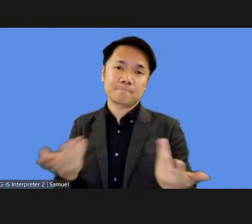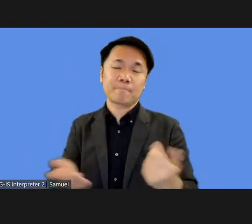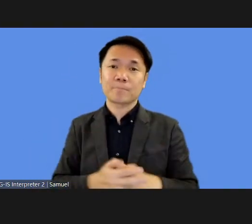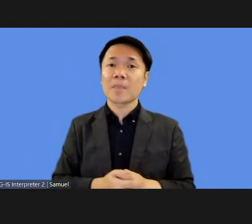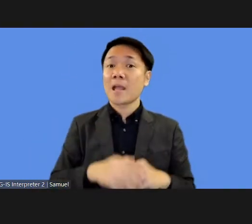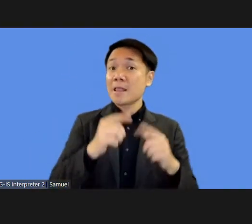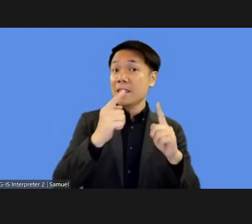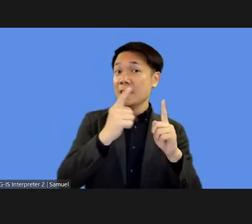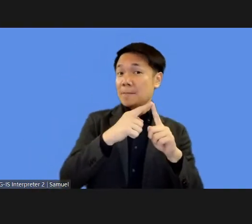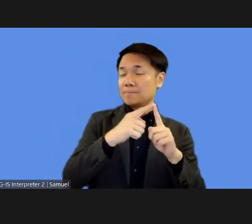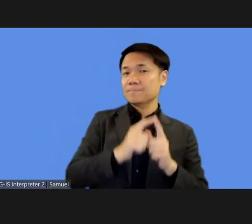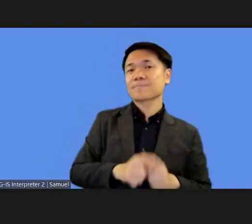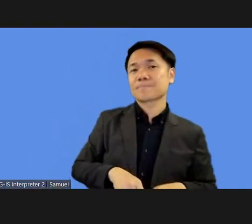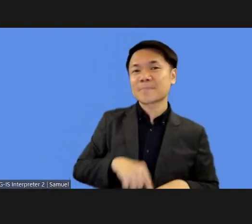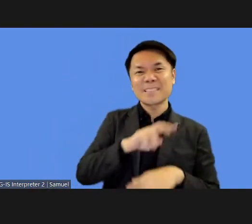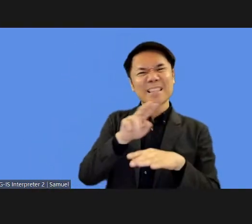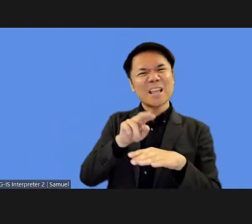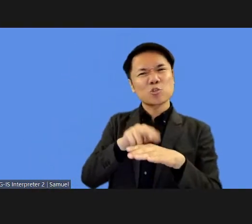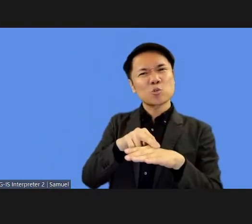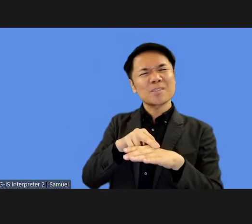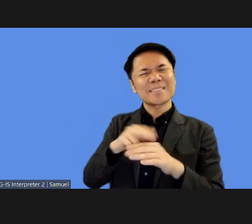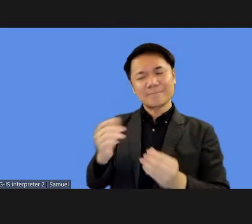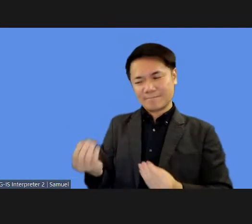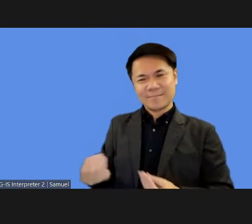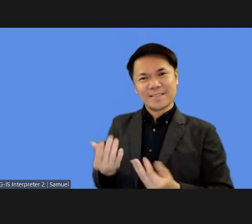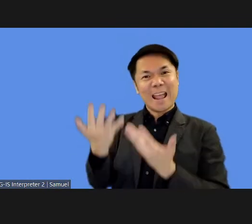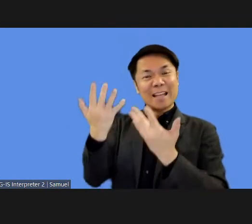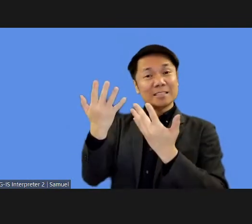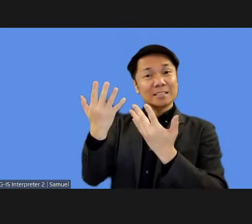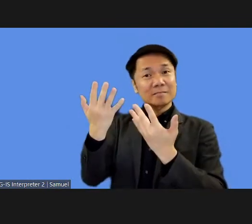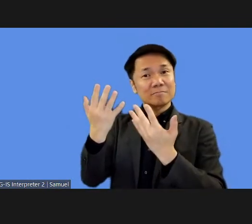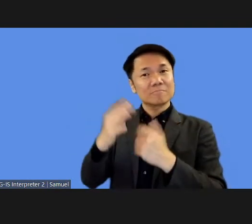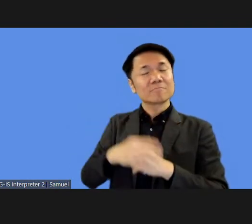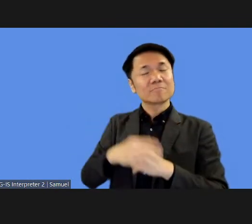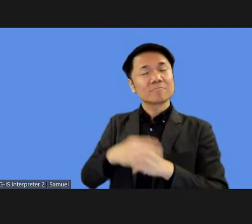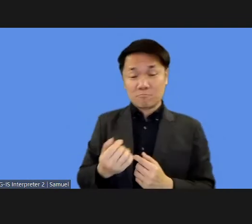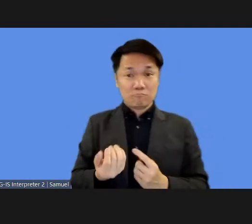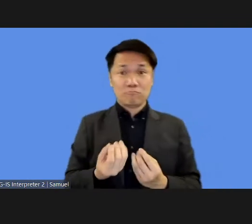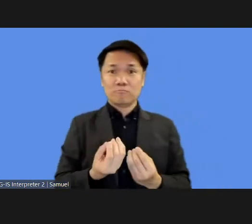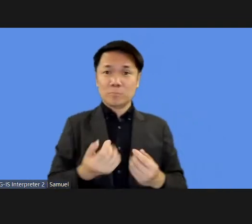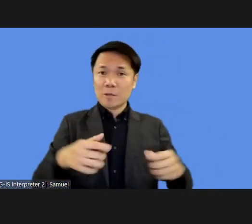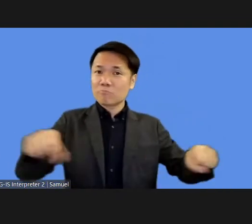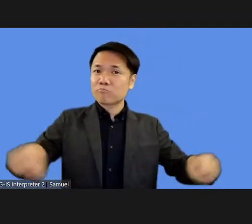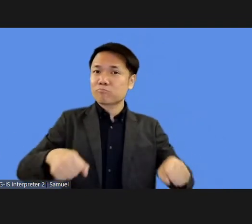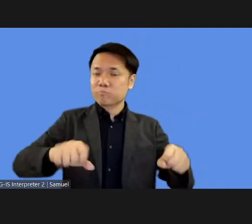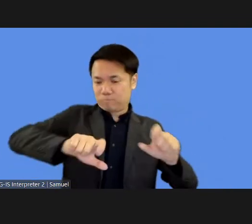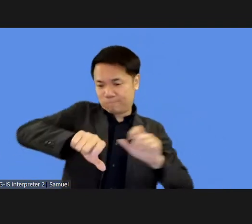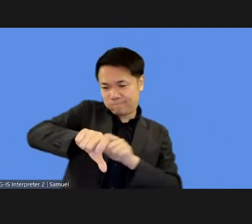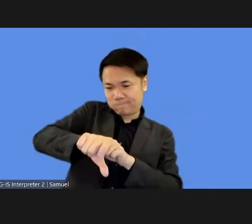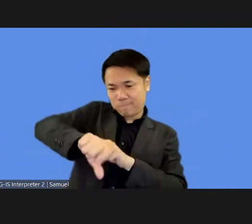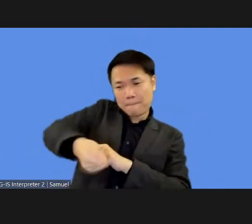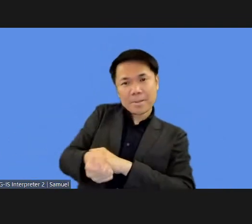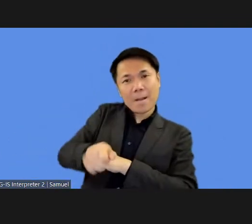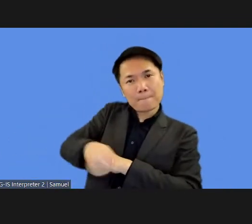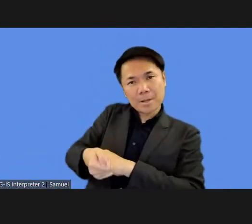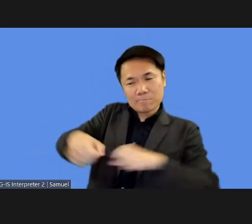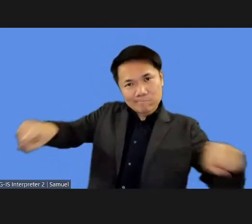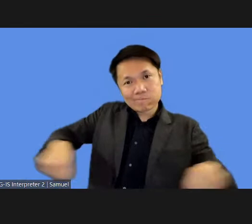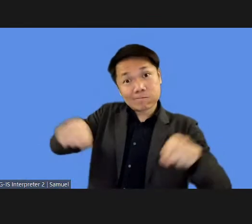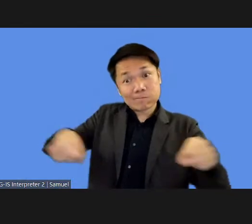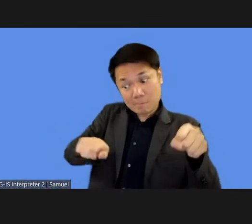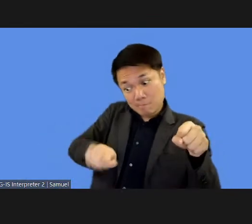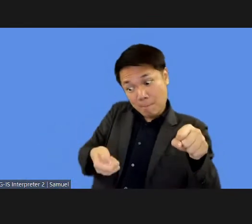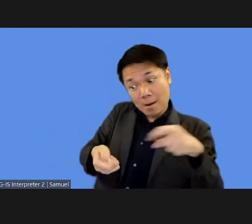level of lack of access for clean cooking, with the lack of the low share of clean of renewable energy in